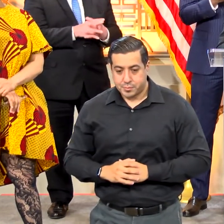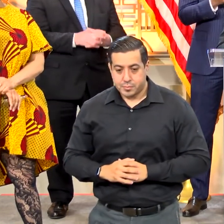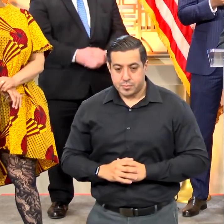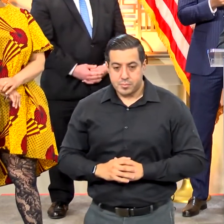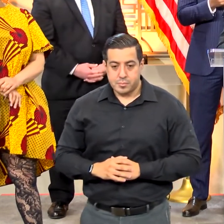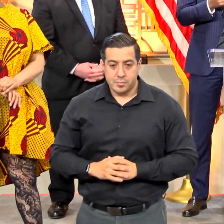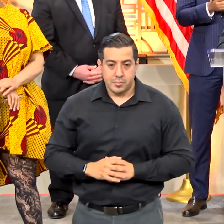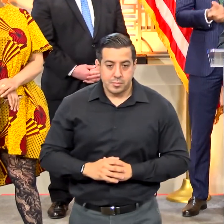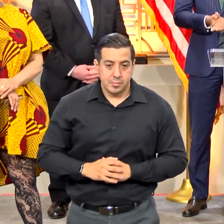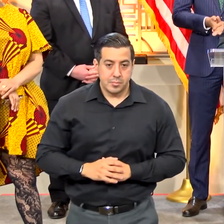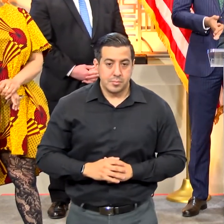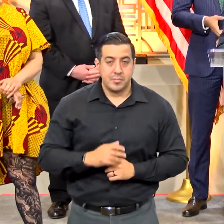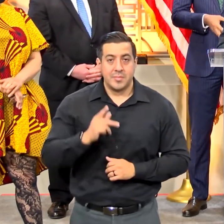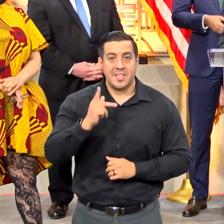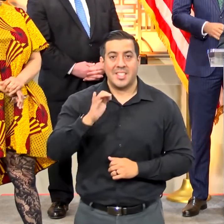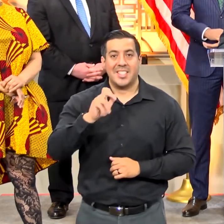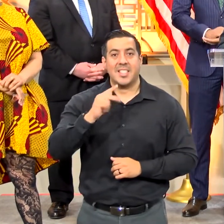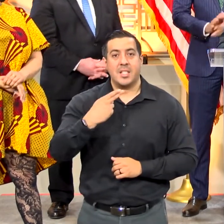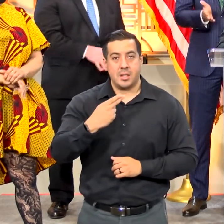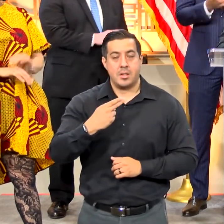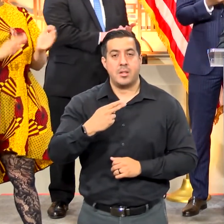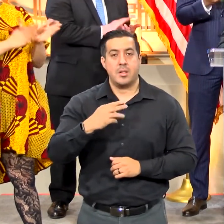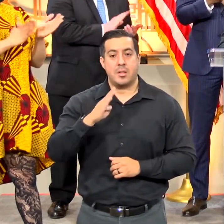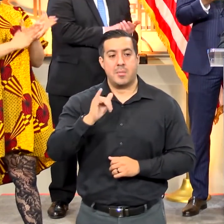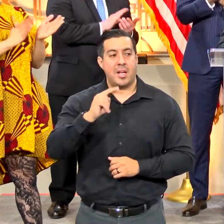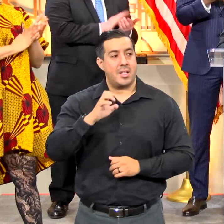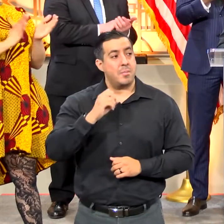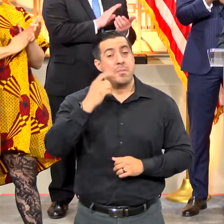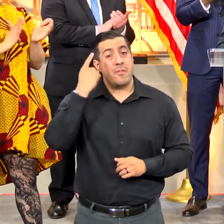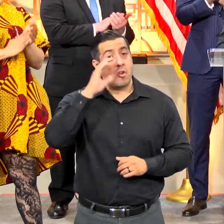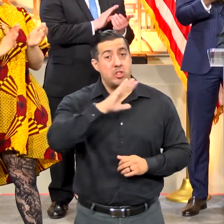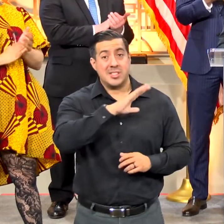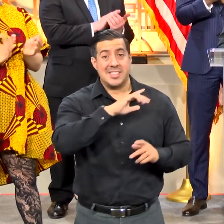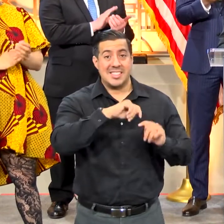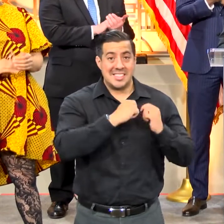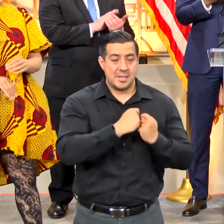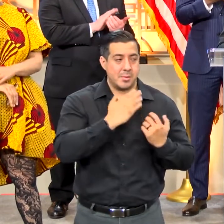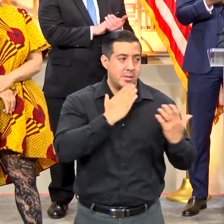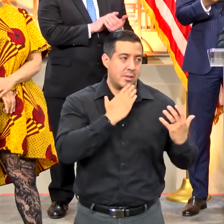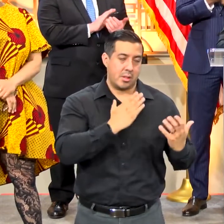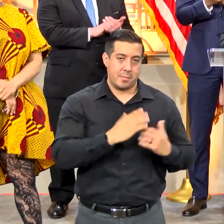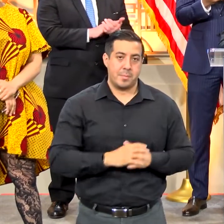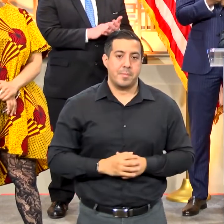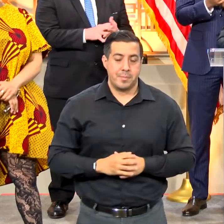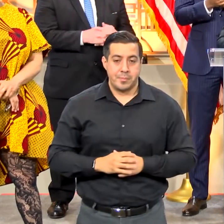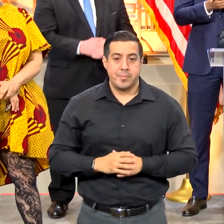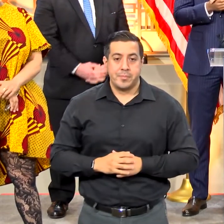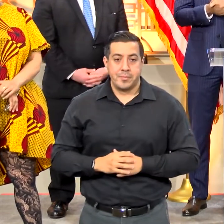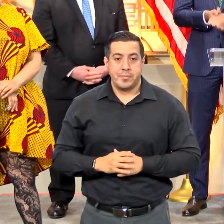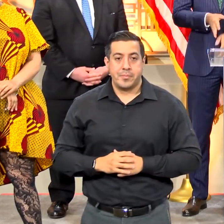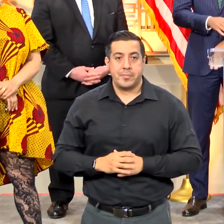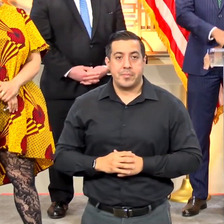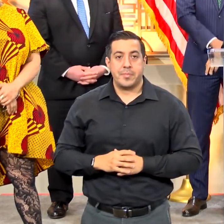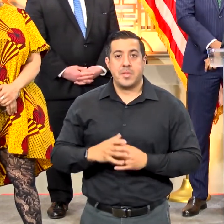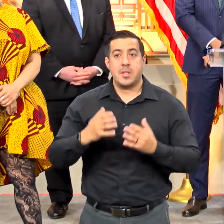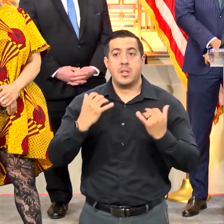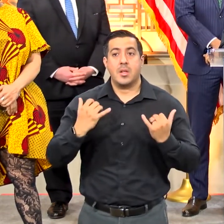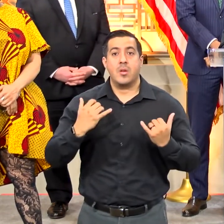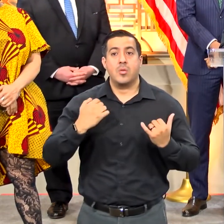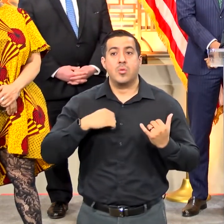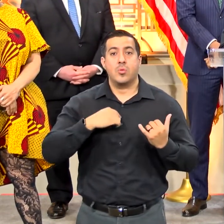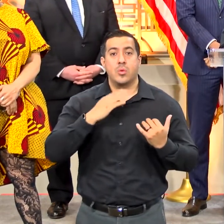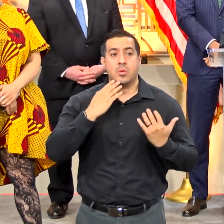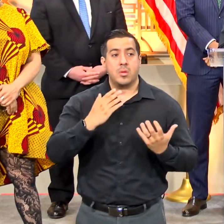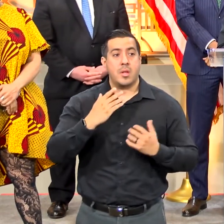And Director Keith Bynum, for you and your whole team. Thank you all. Really appreciate it. And now, if you will,